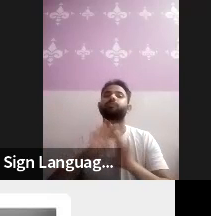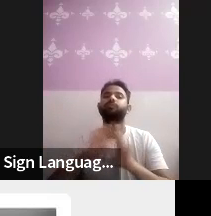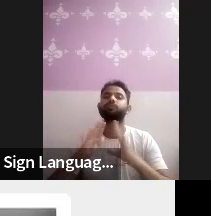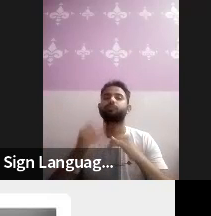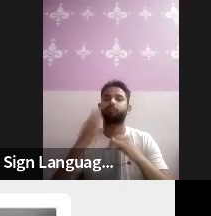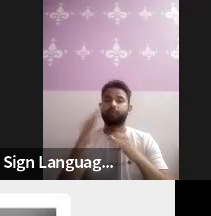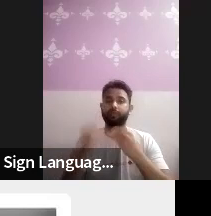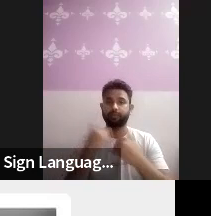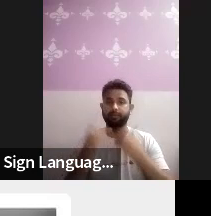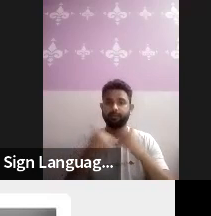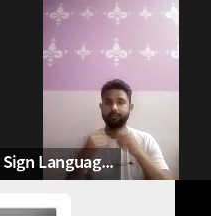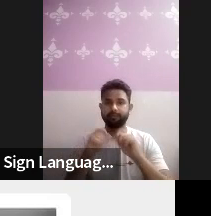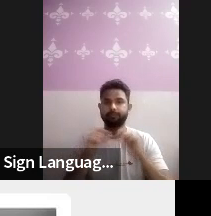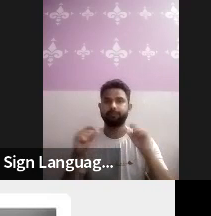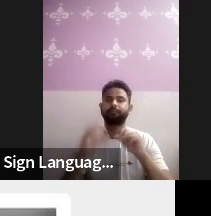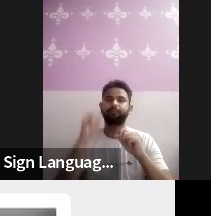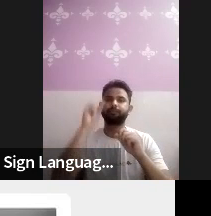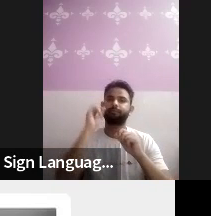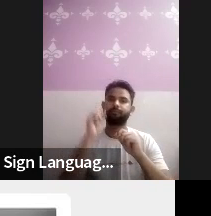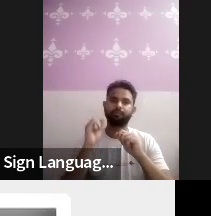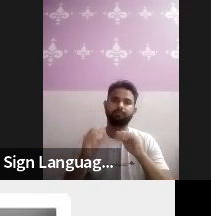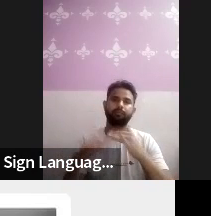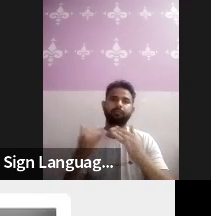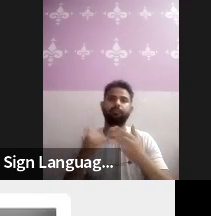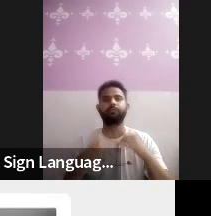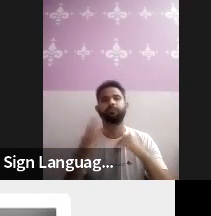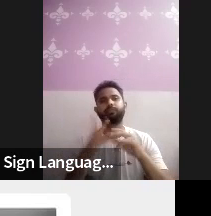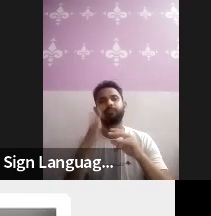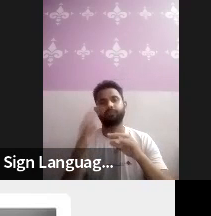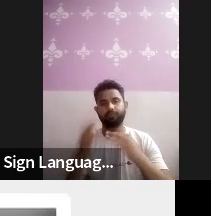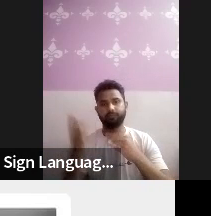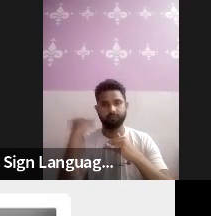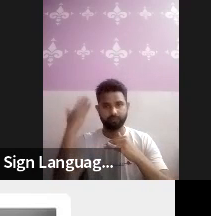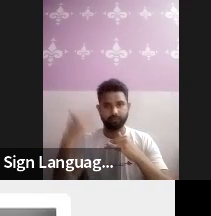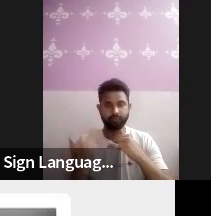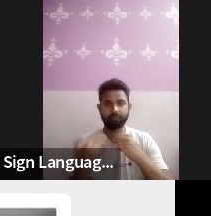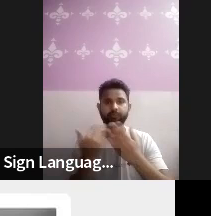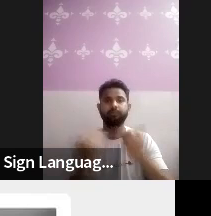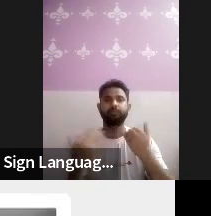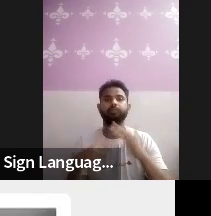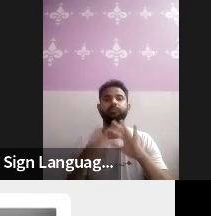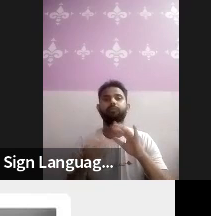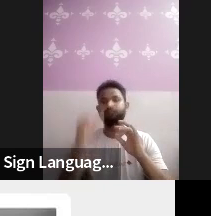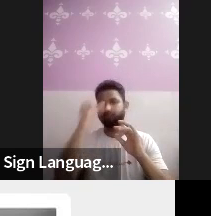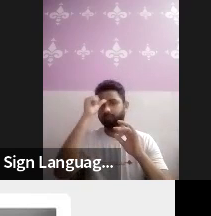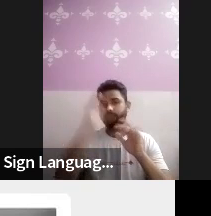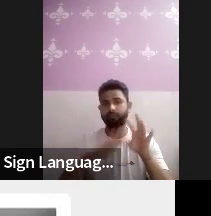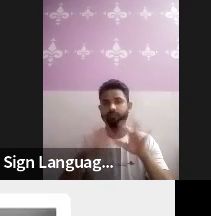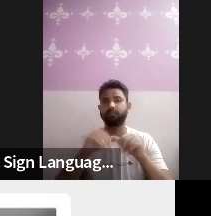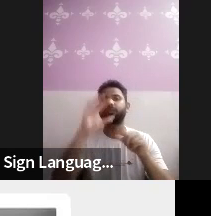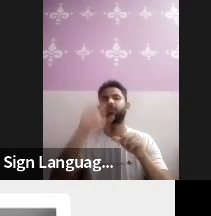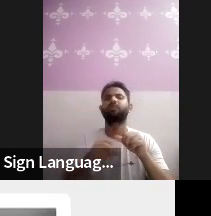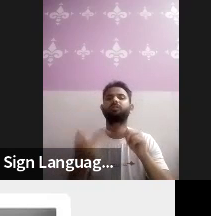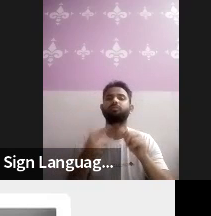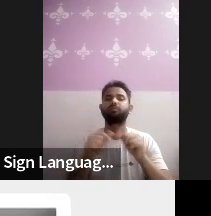low. The toilet seat is too low. Grab rail height is too high. You know, these are things I can see just from looking at